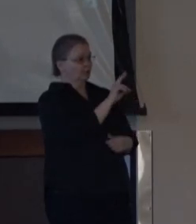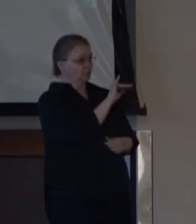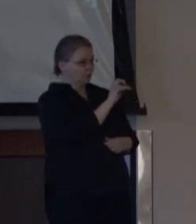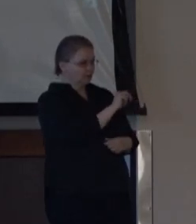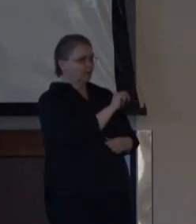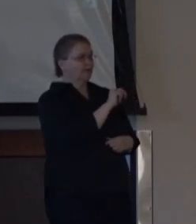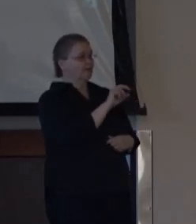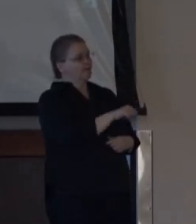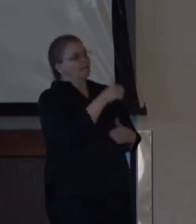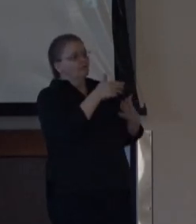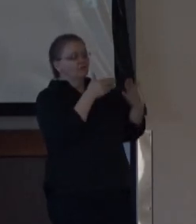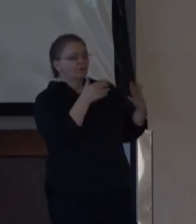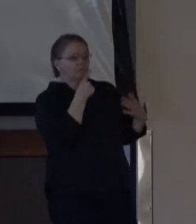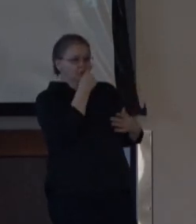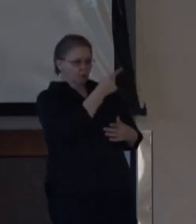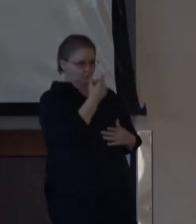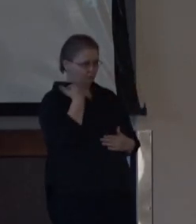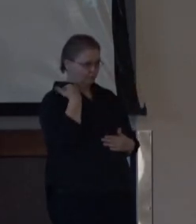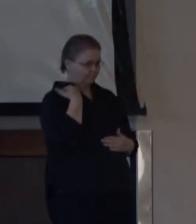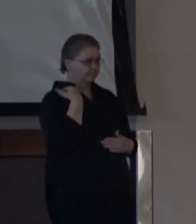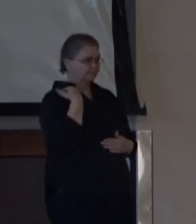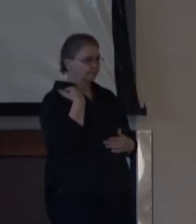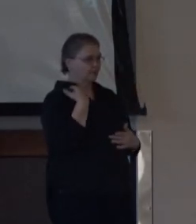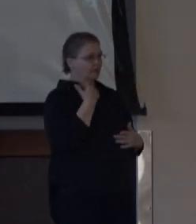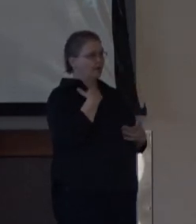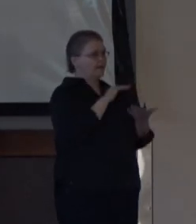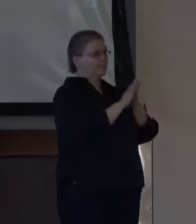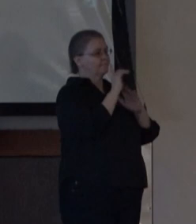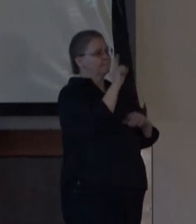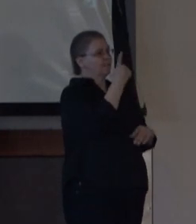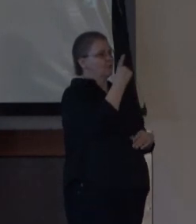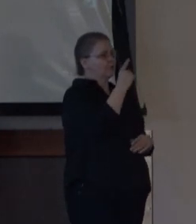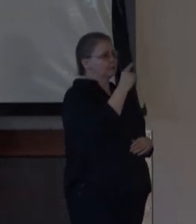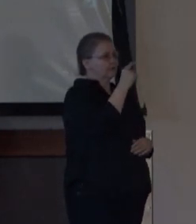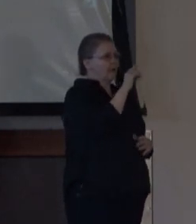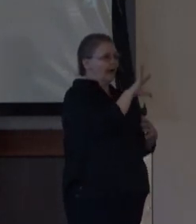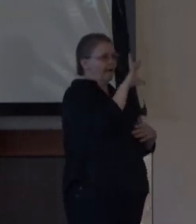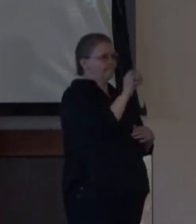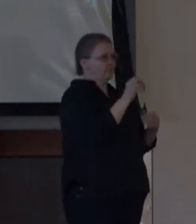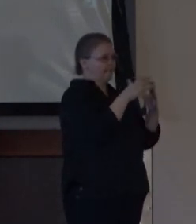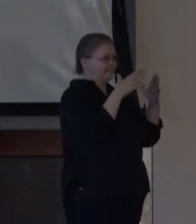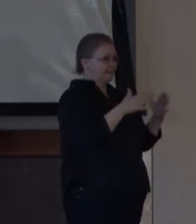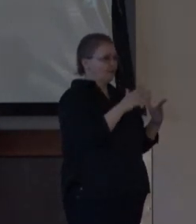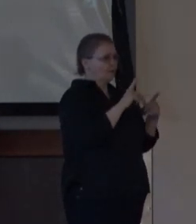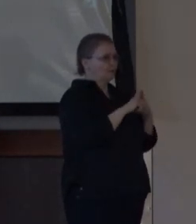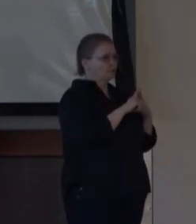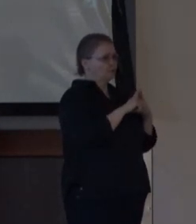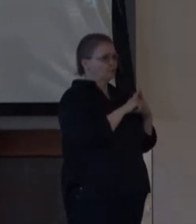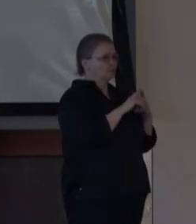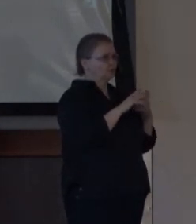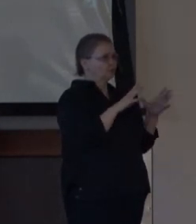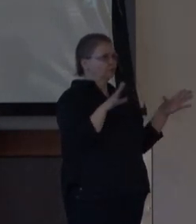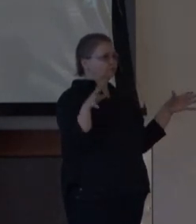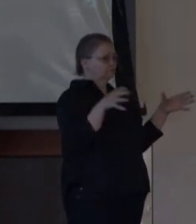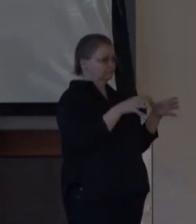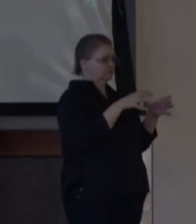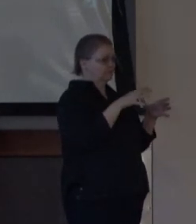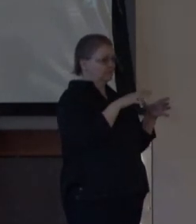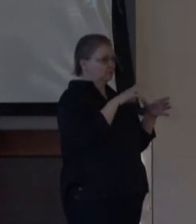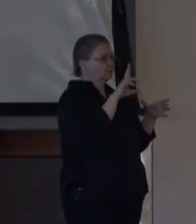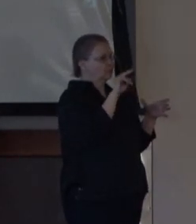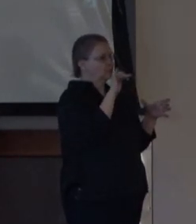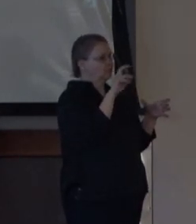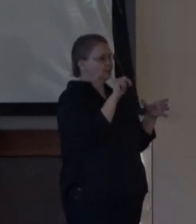other things that I told you about earlier, and I became the first African American to lead the local there, so essentially to be the